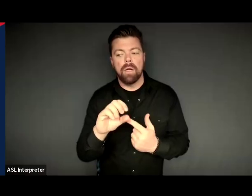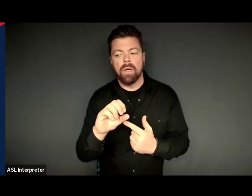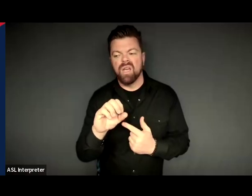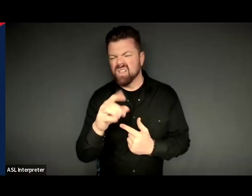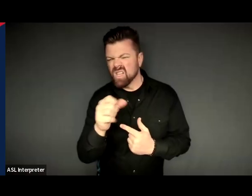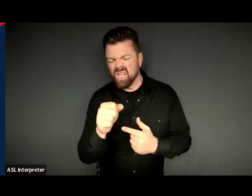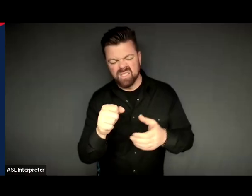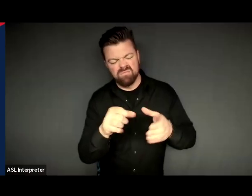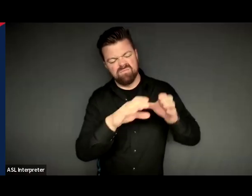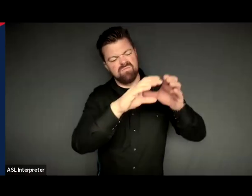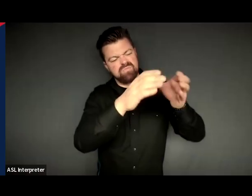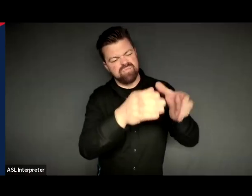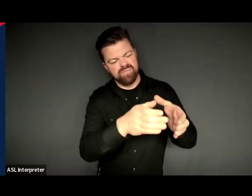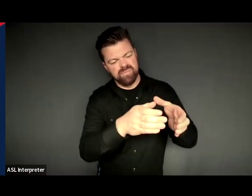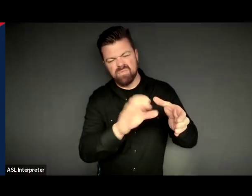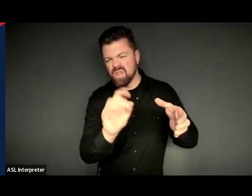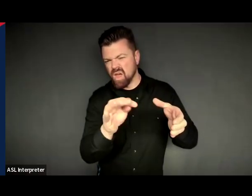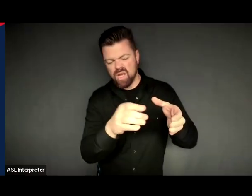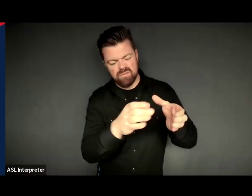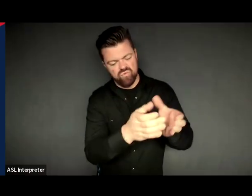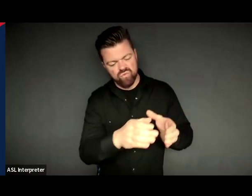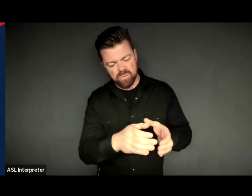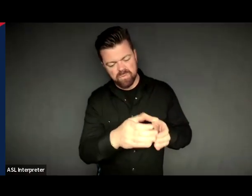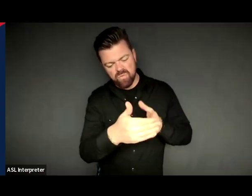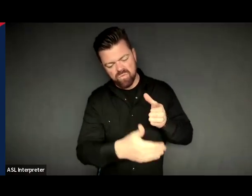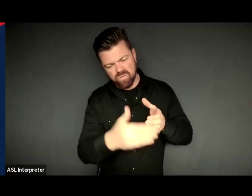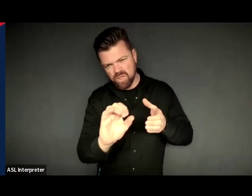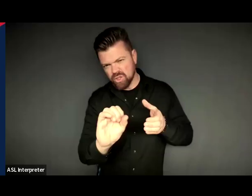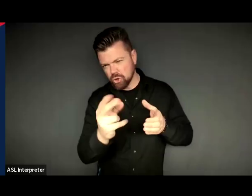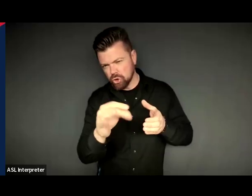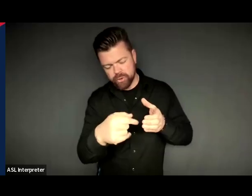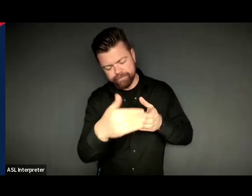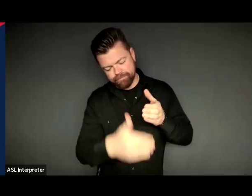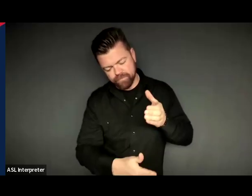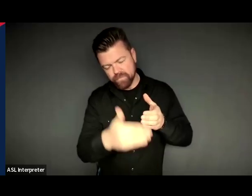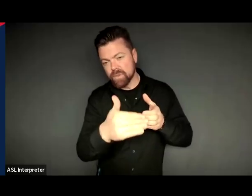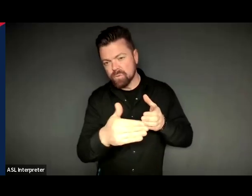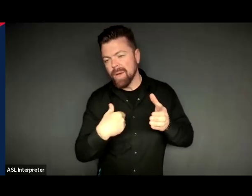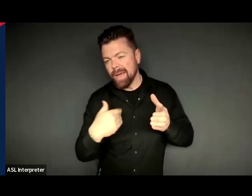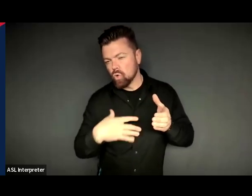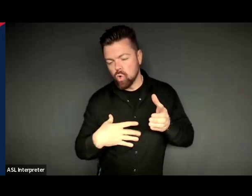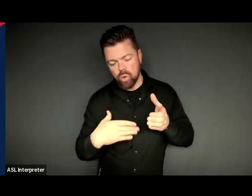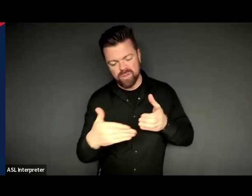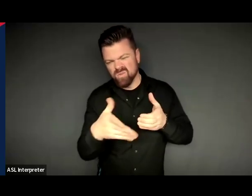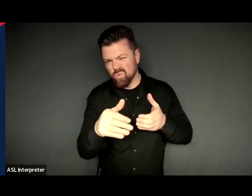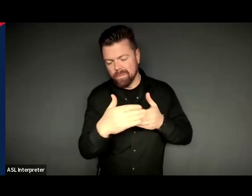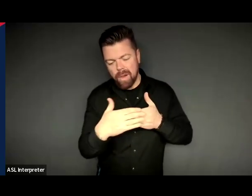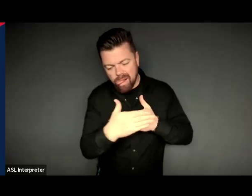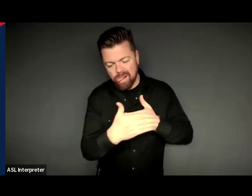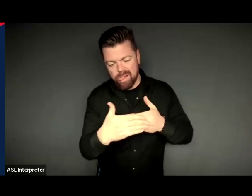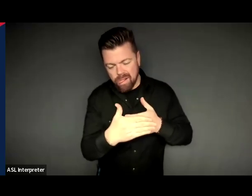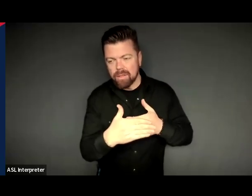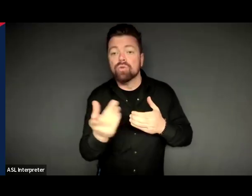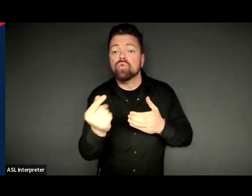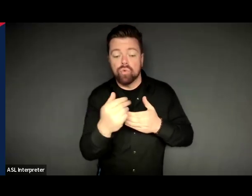those go directly around, you have clothes on, so you don't want to be rubbing against your skin. So you put those around your